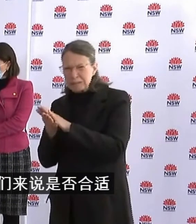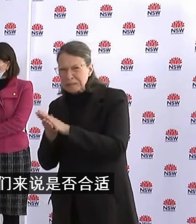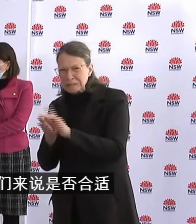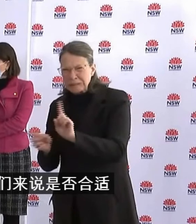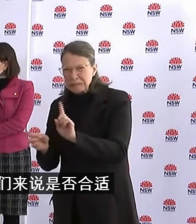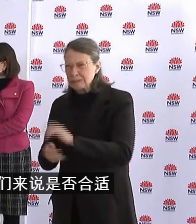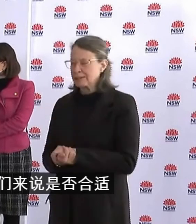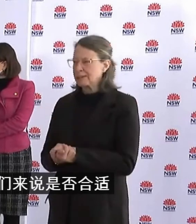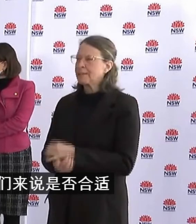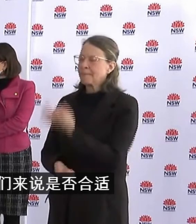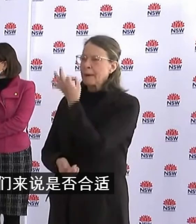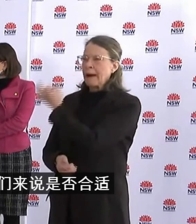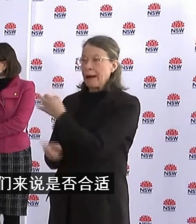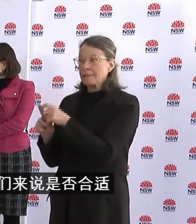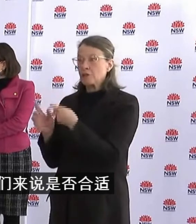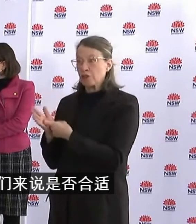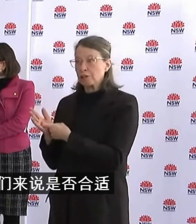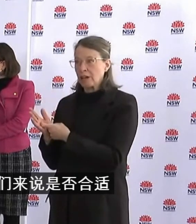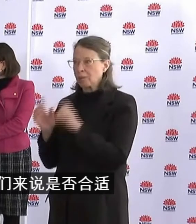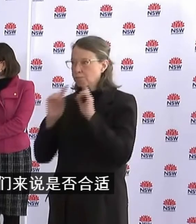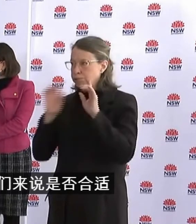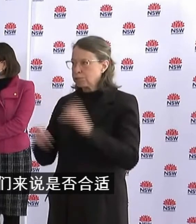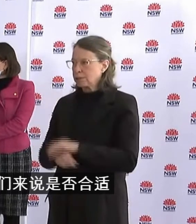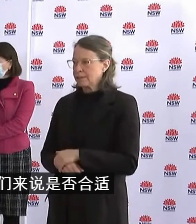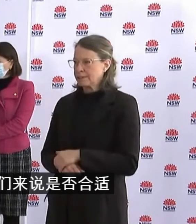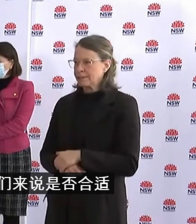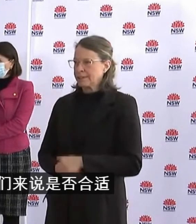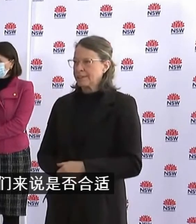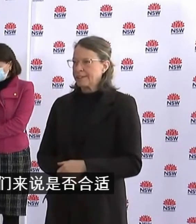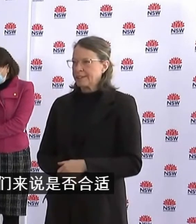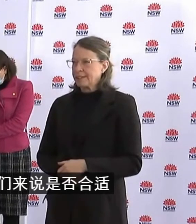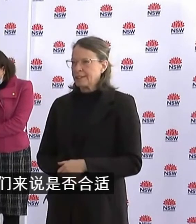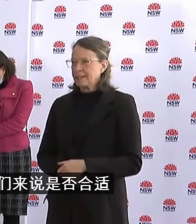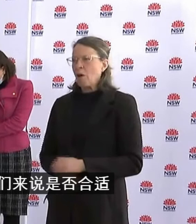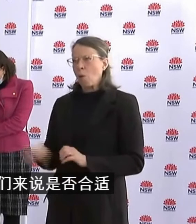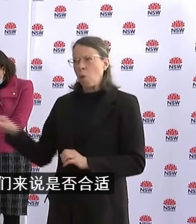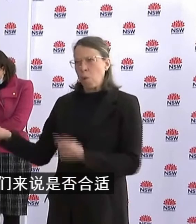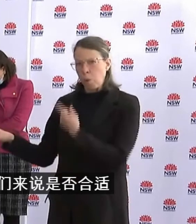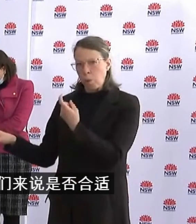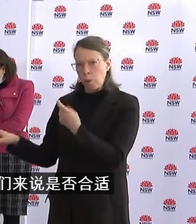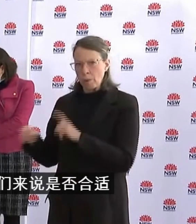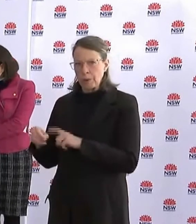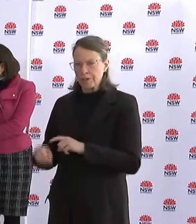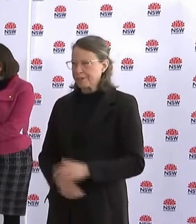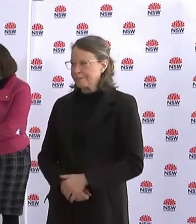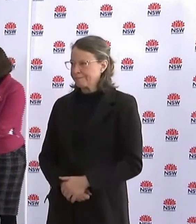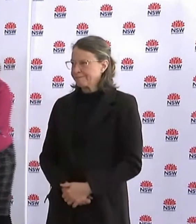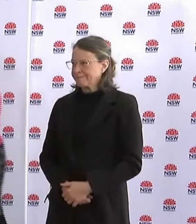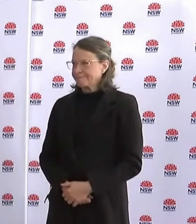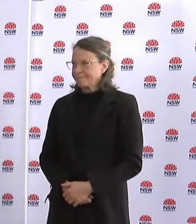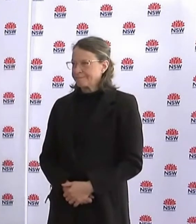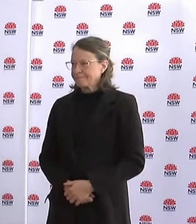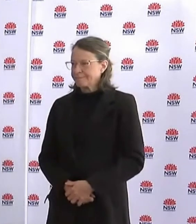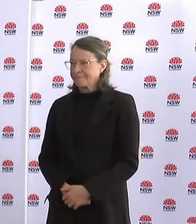should actually ask Dr McAnulty if that's all right for that. Is that all right? Can we just do one while you're still there? Could I have one quickly on